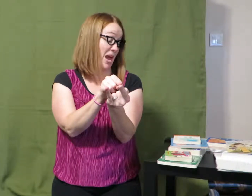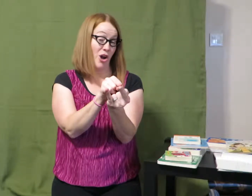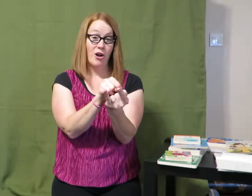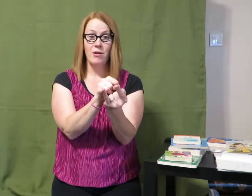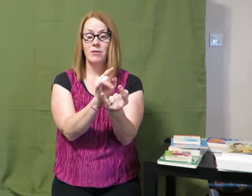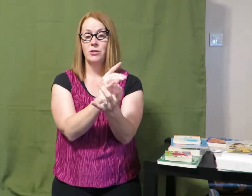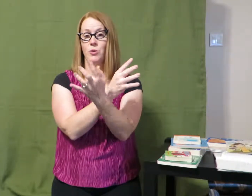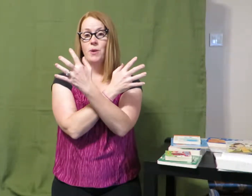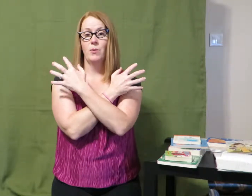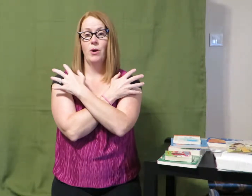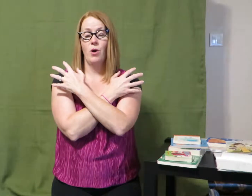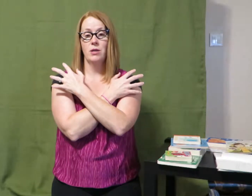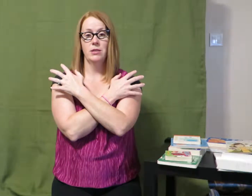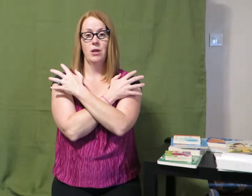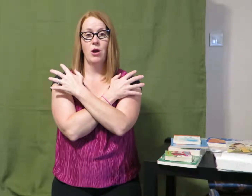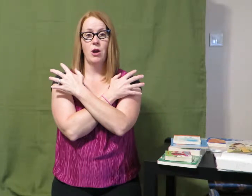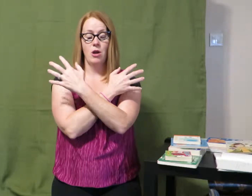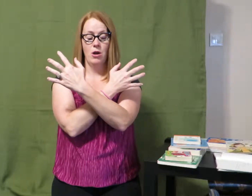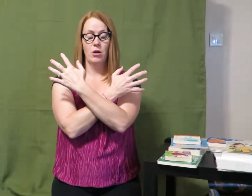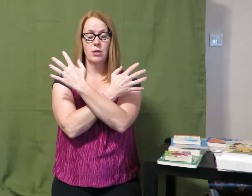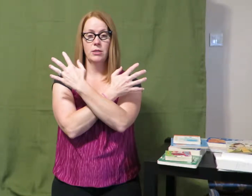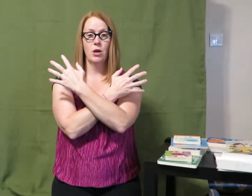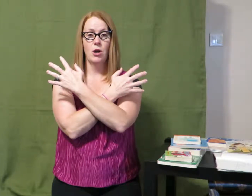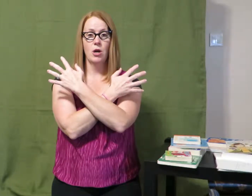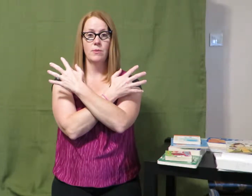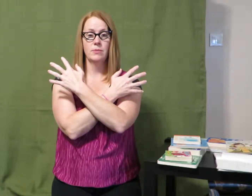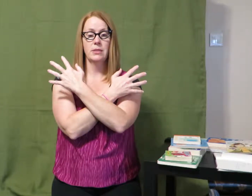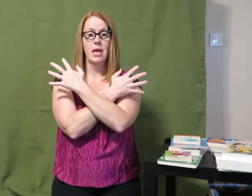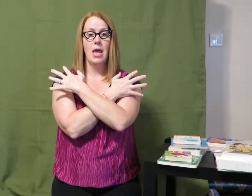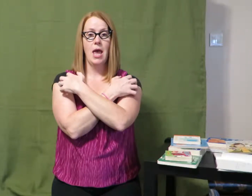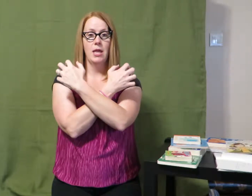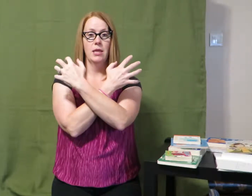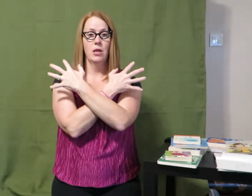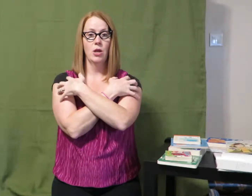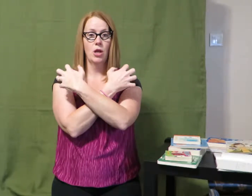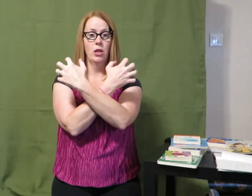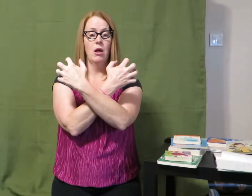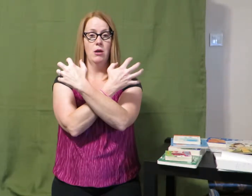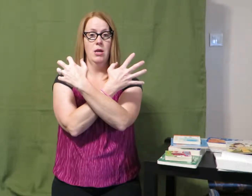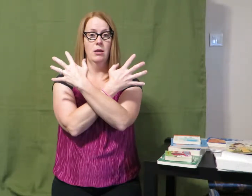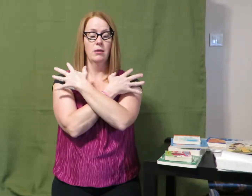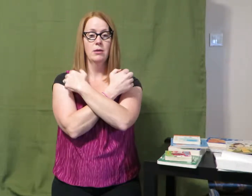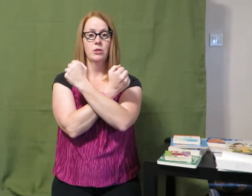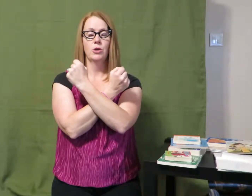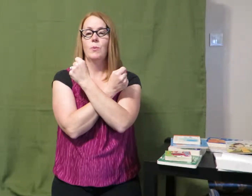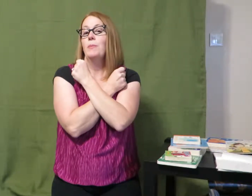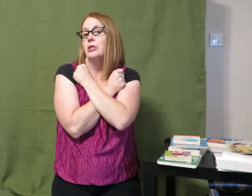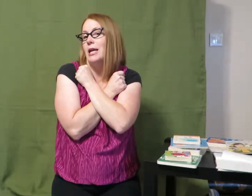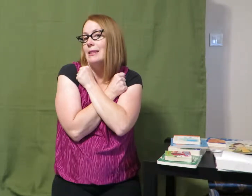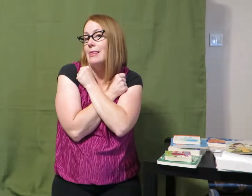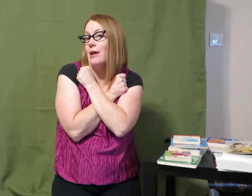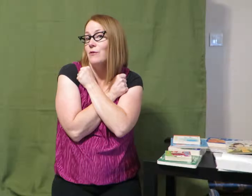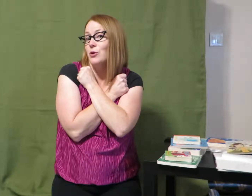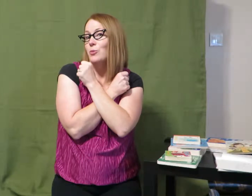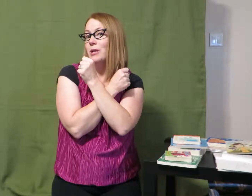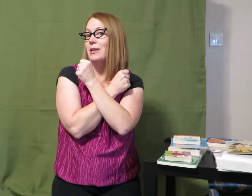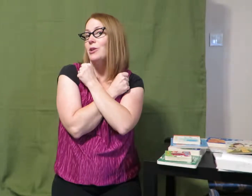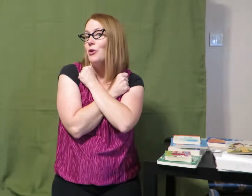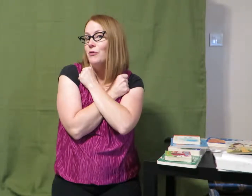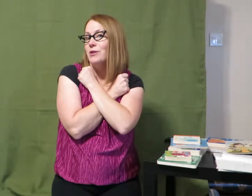Bear. So bear, we're crossing our arms and then clawing. So much like the love you, but no